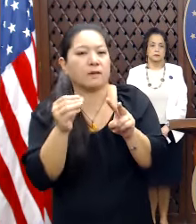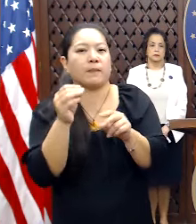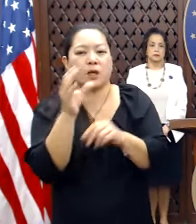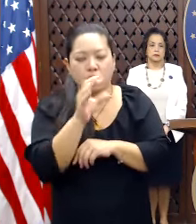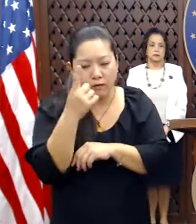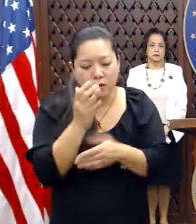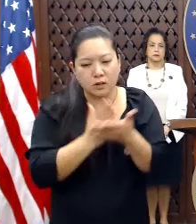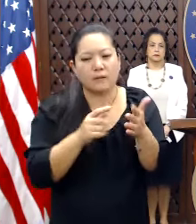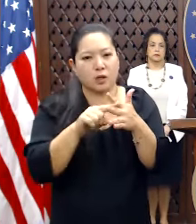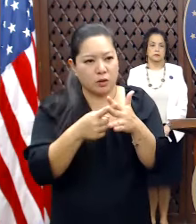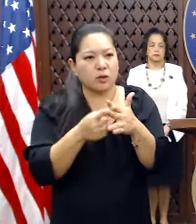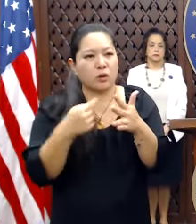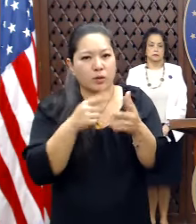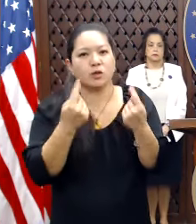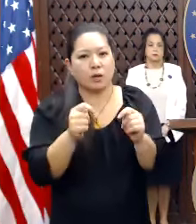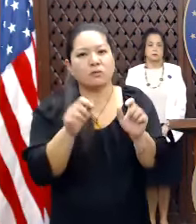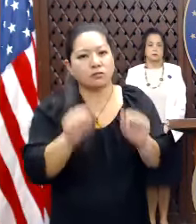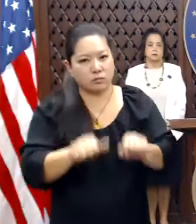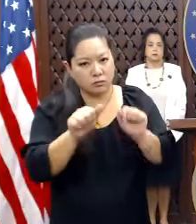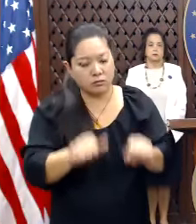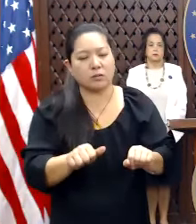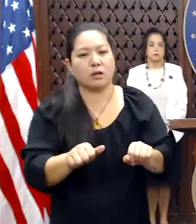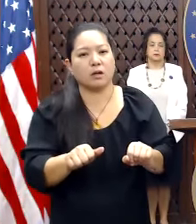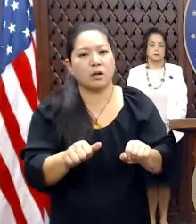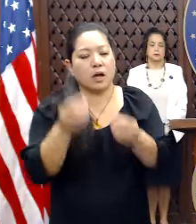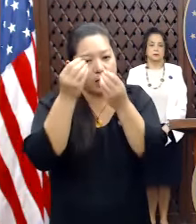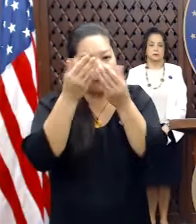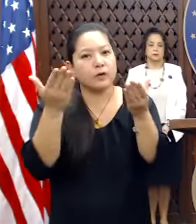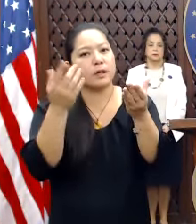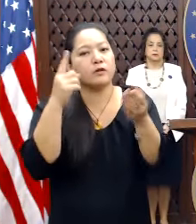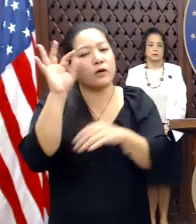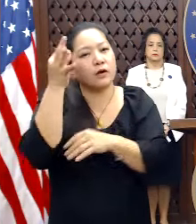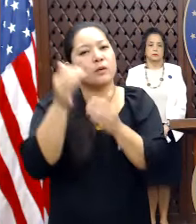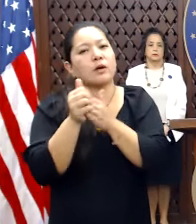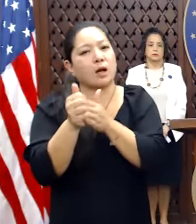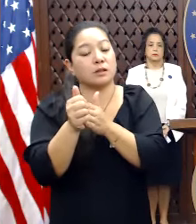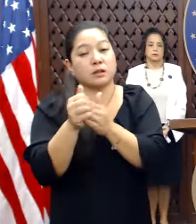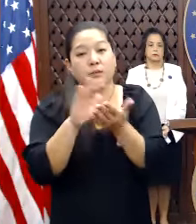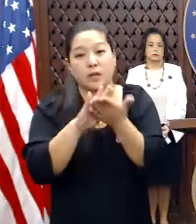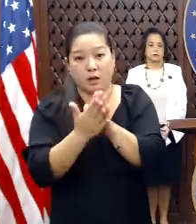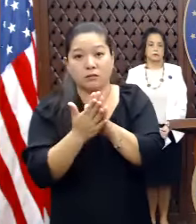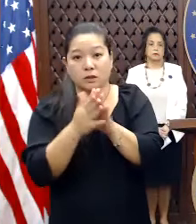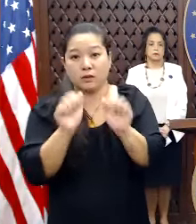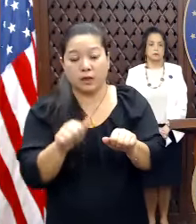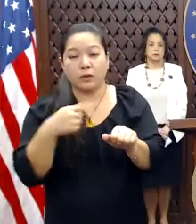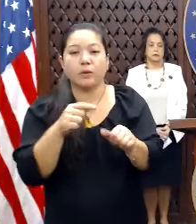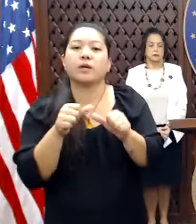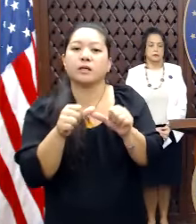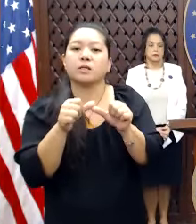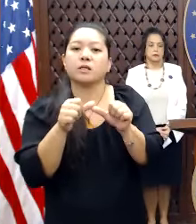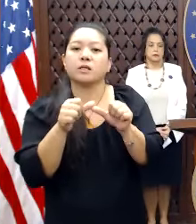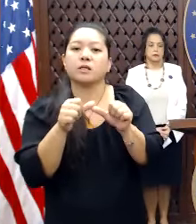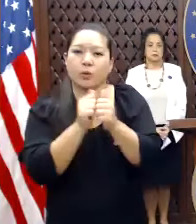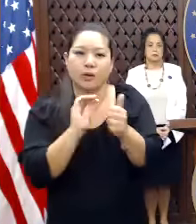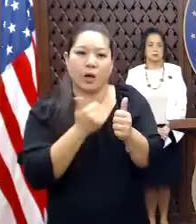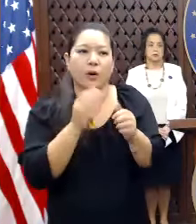initiatives that are available. And as information on federal guidance becomes available, we will continue to work with our